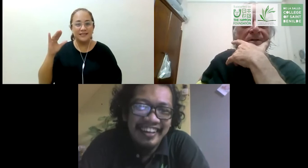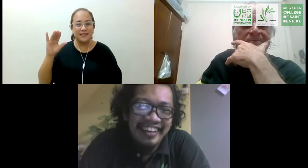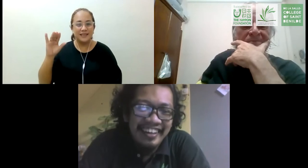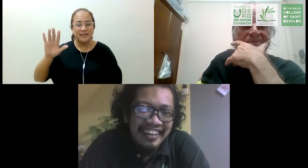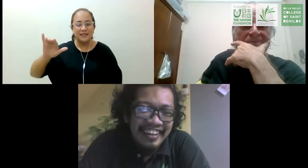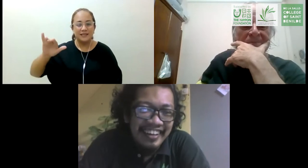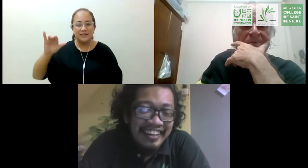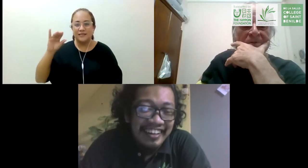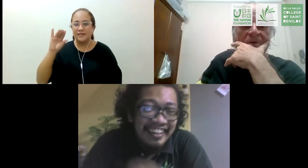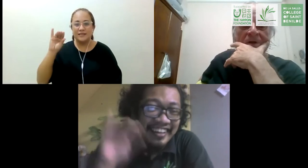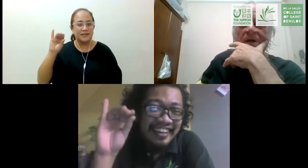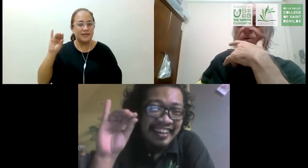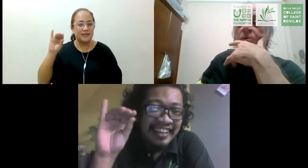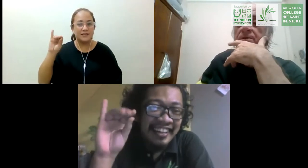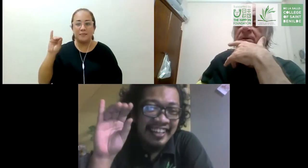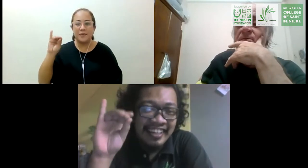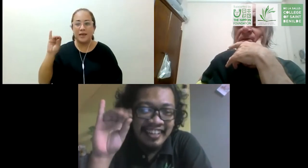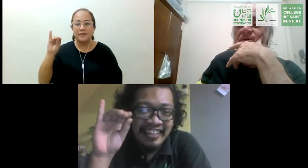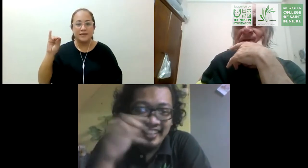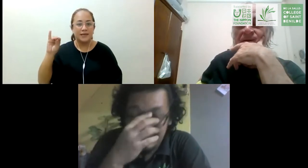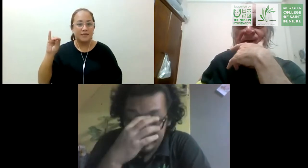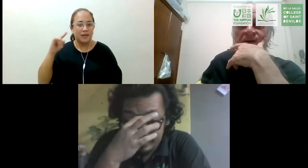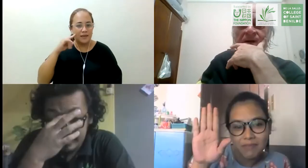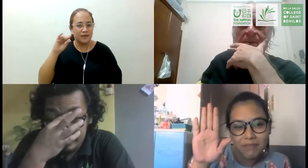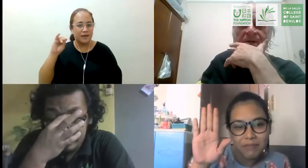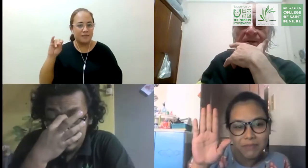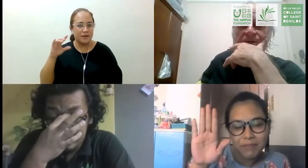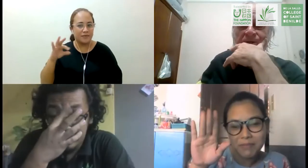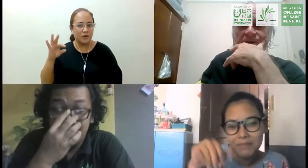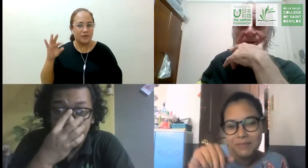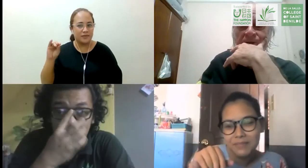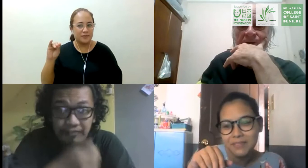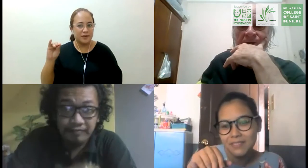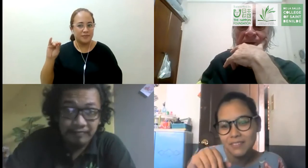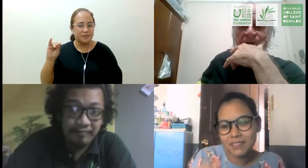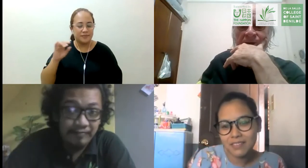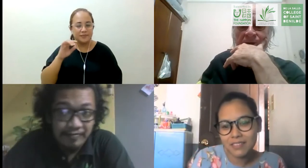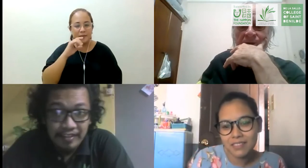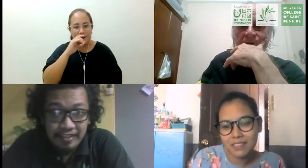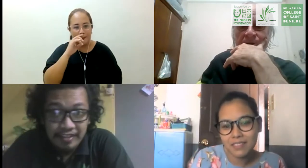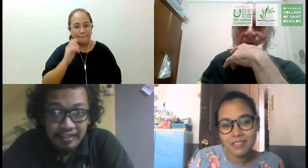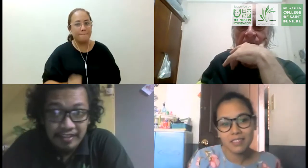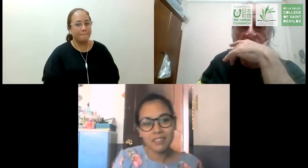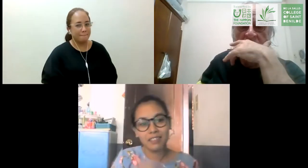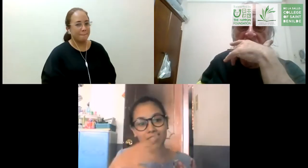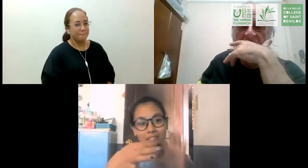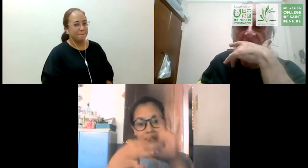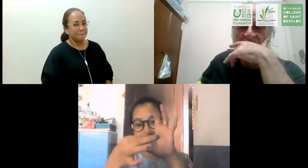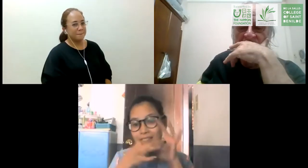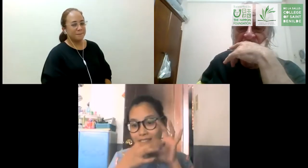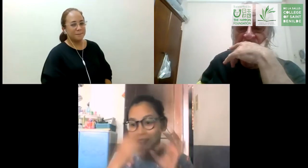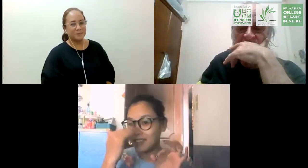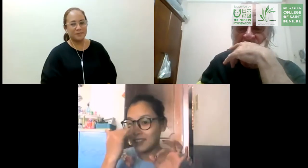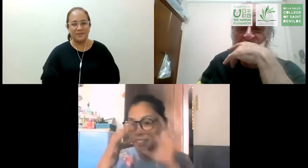Okay, good. So any other questions or comments? Yami has a comment. Yes.